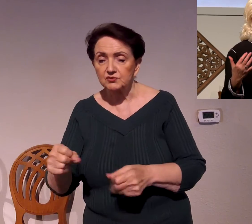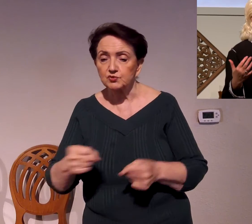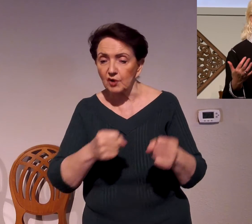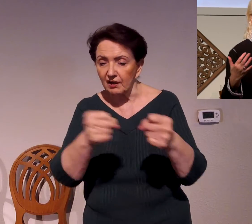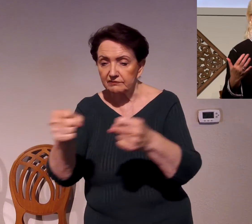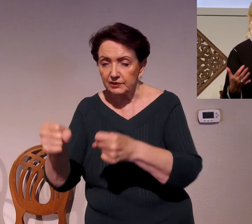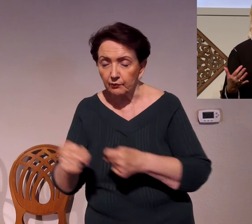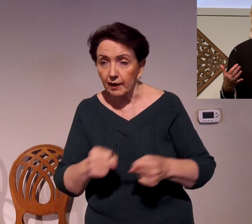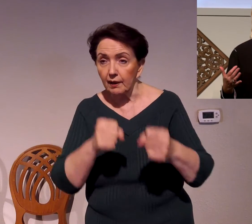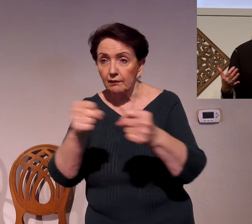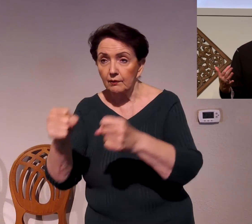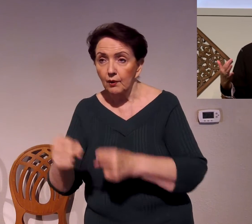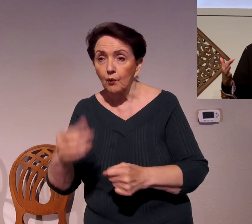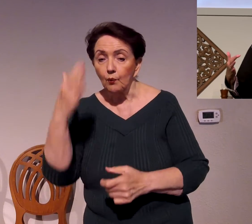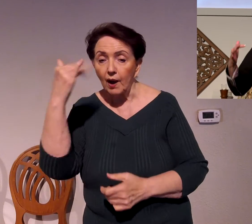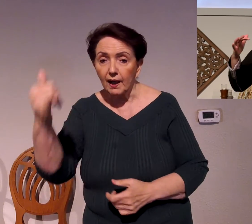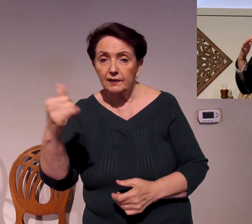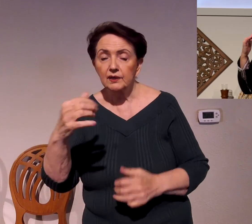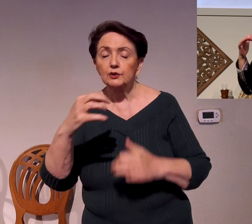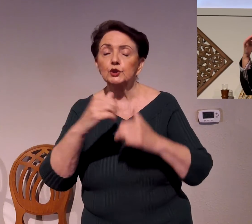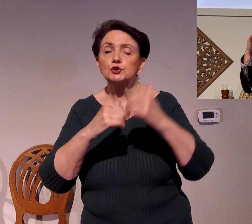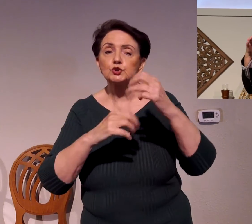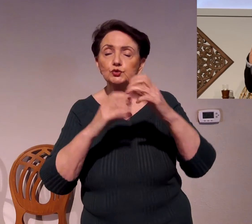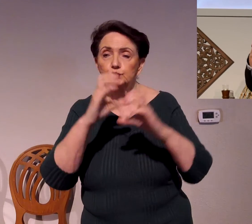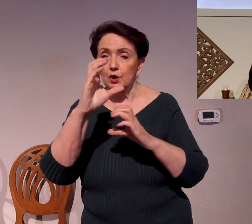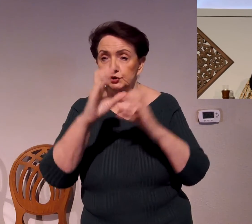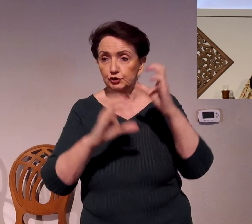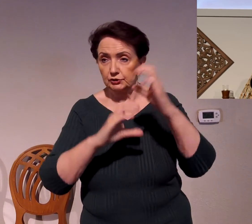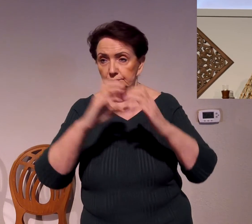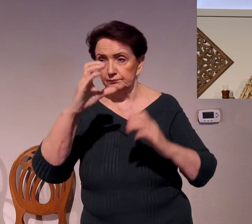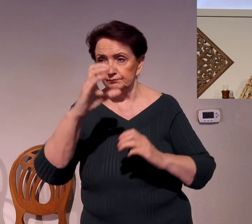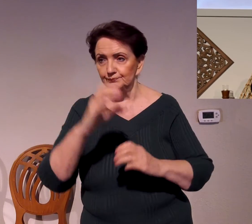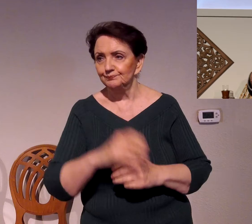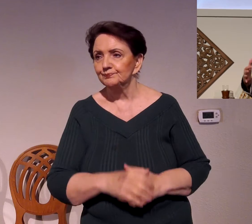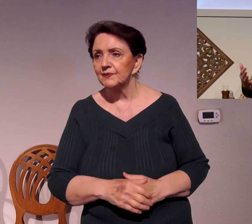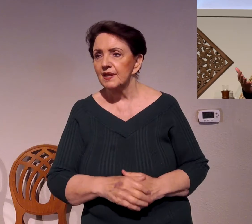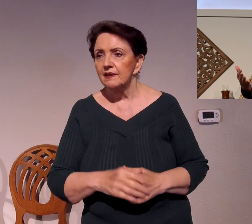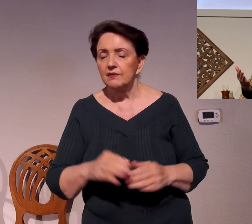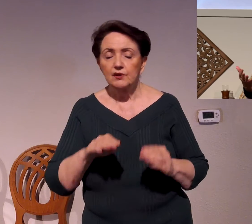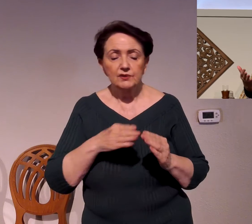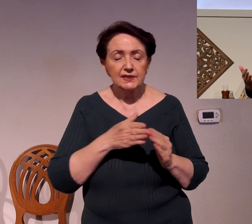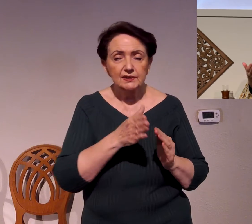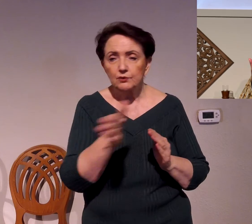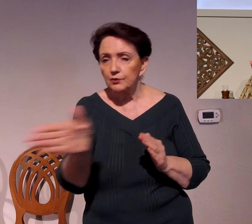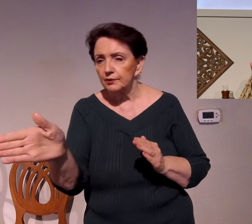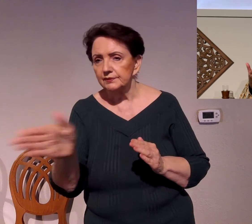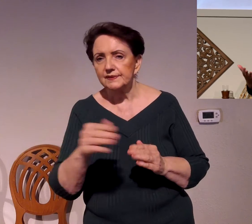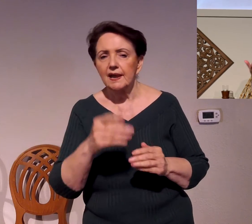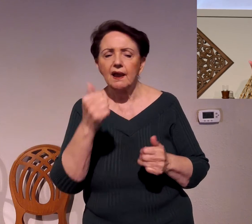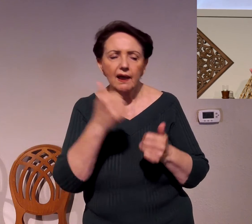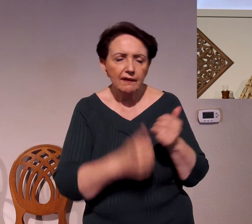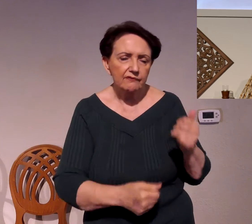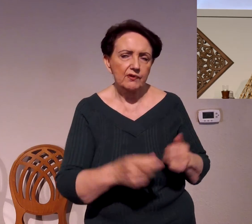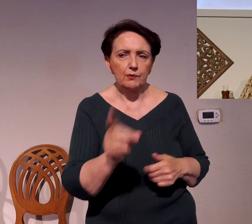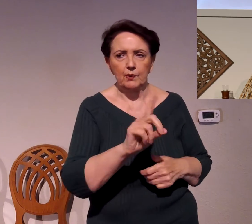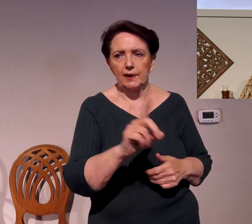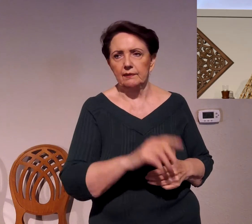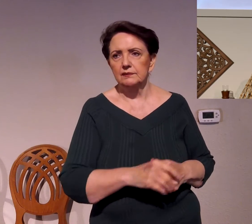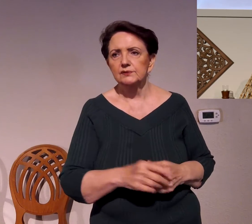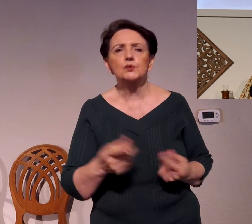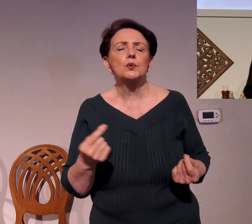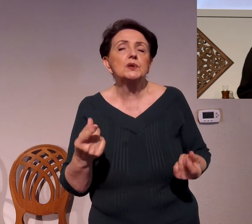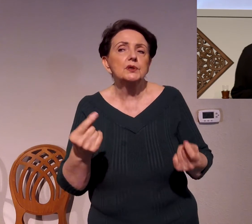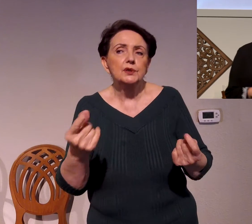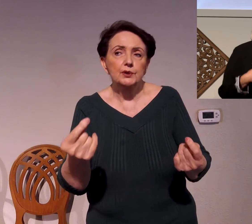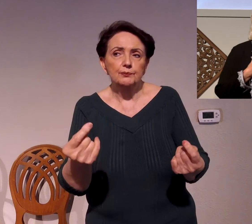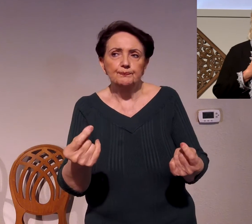construction. It's truly astonishing. There are detours everywhere. And so what do,